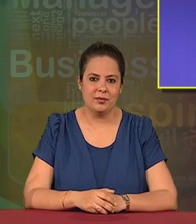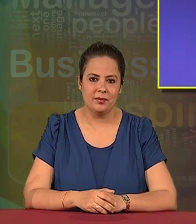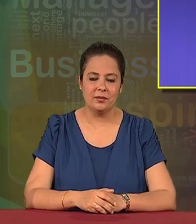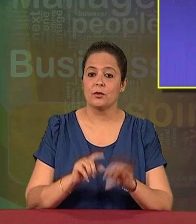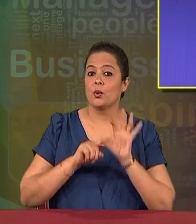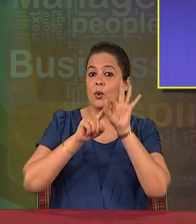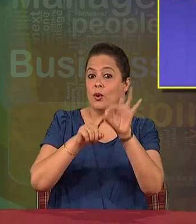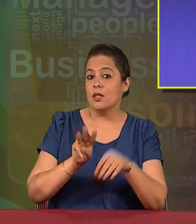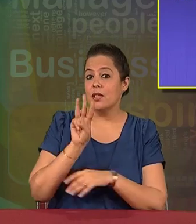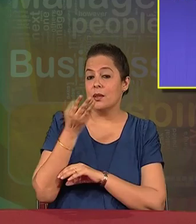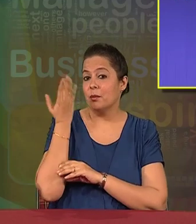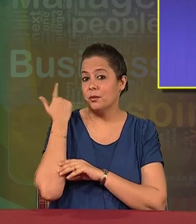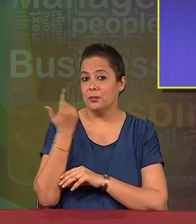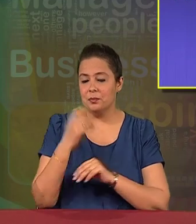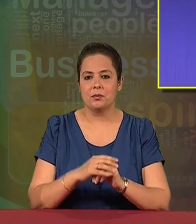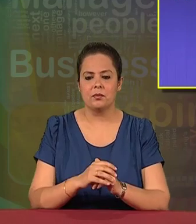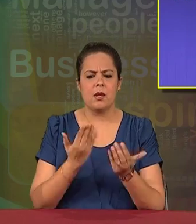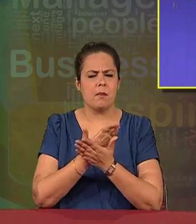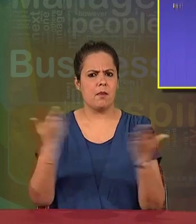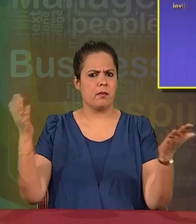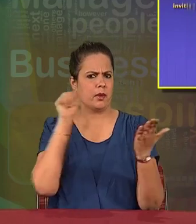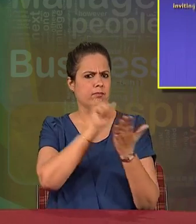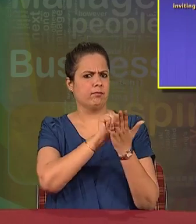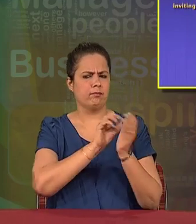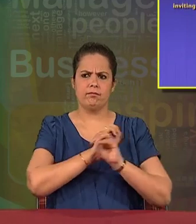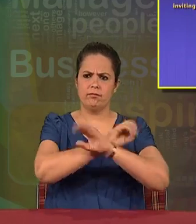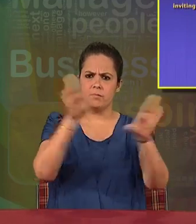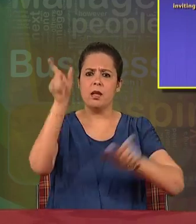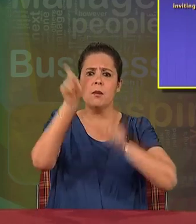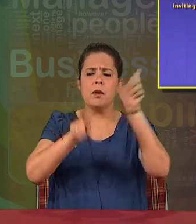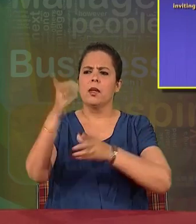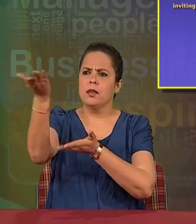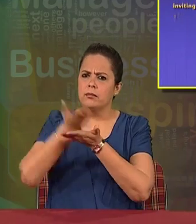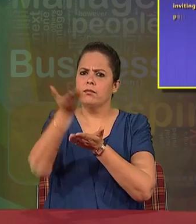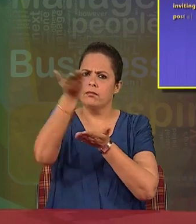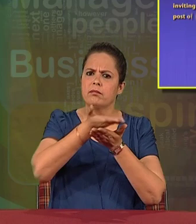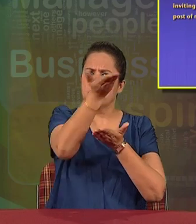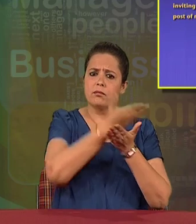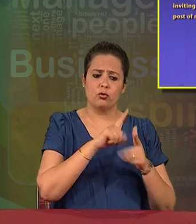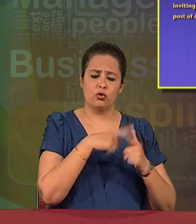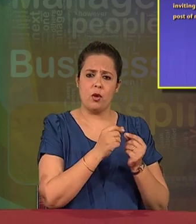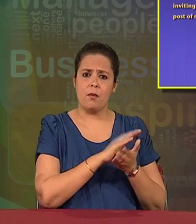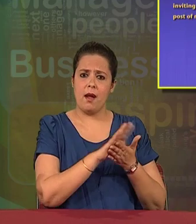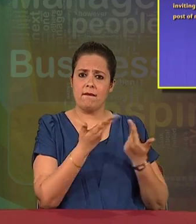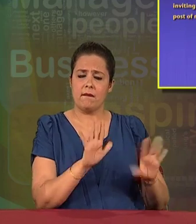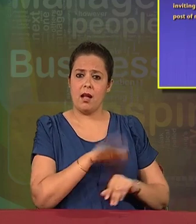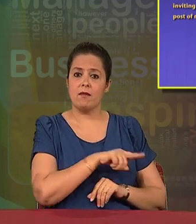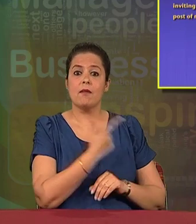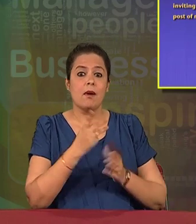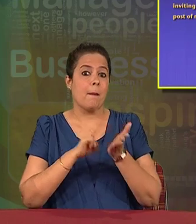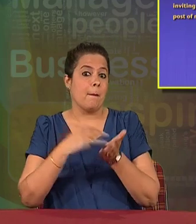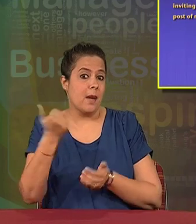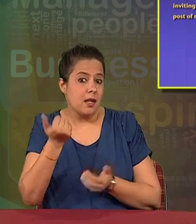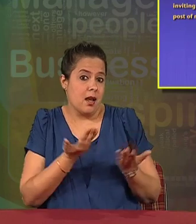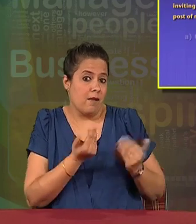question 3rd was giving advertisement in newspaper inviting public to apply for the vacant post of manager in the